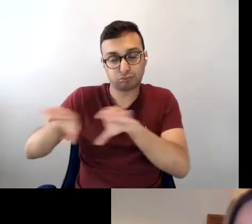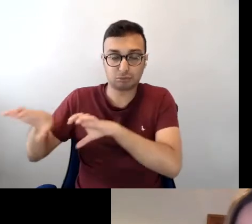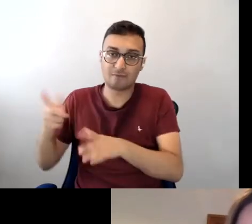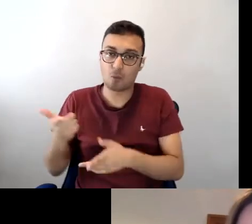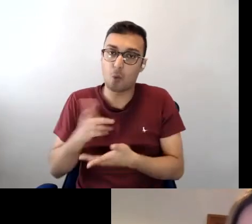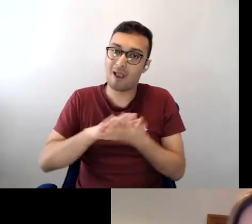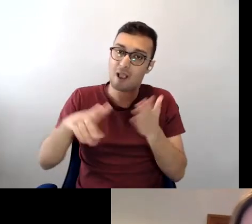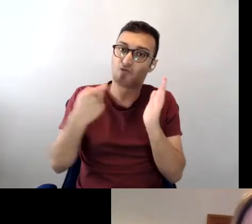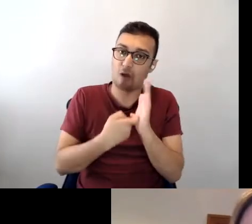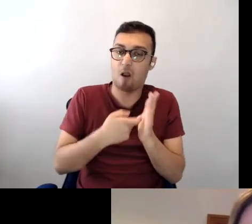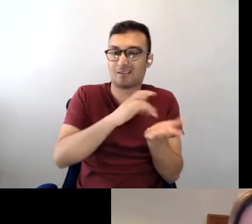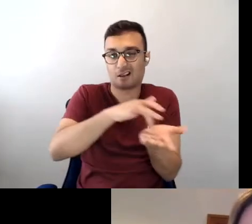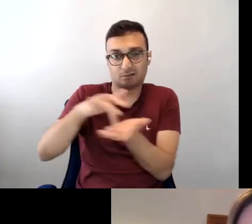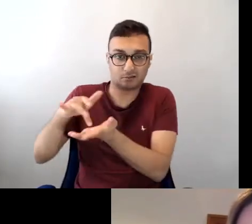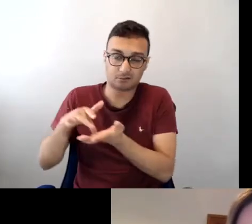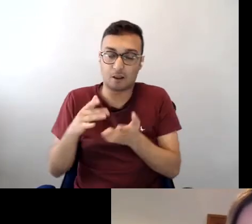rehabilitation centers who are providing